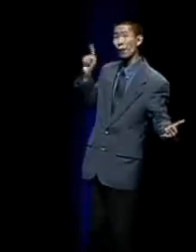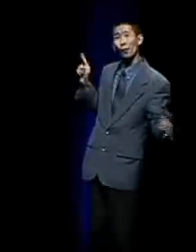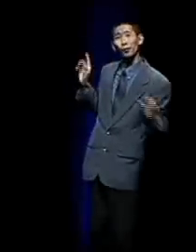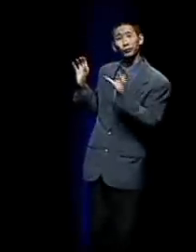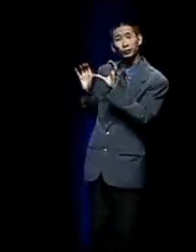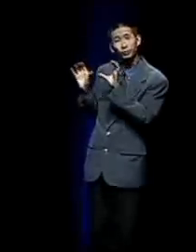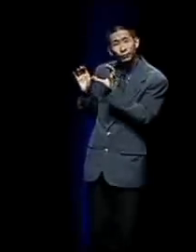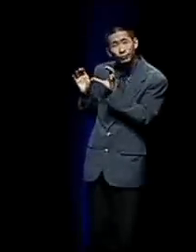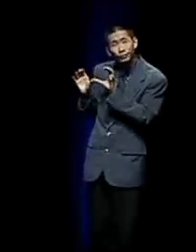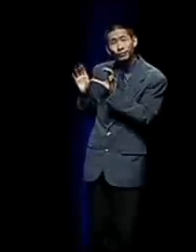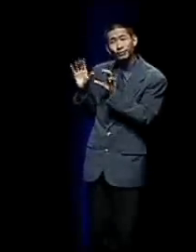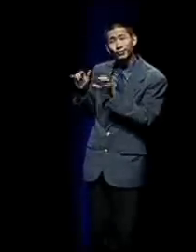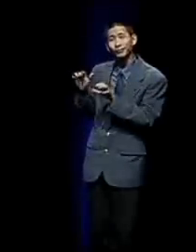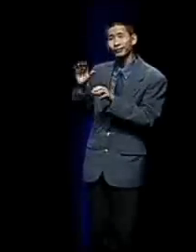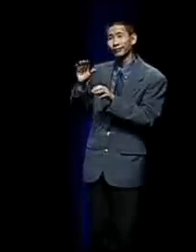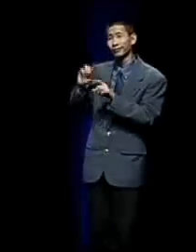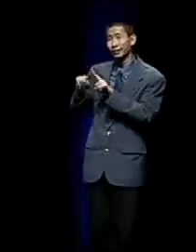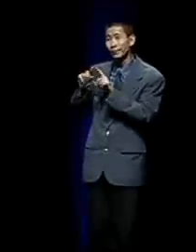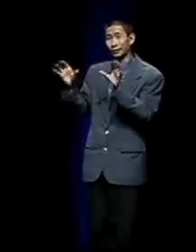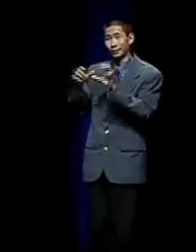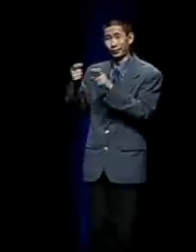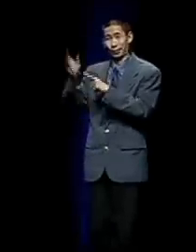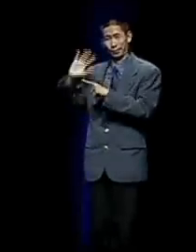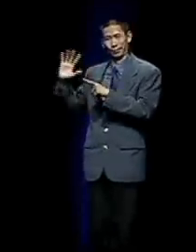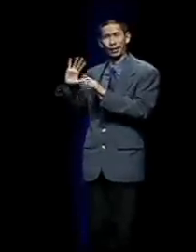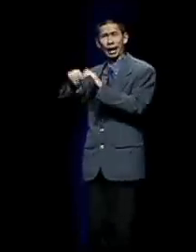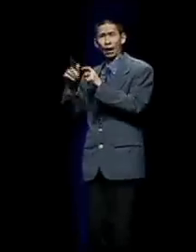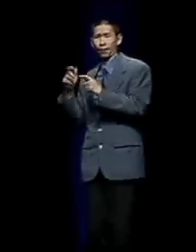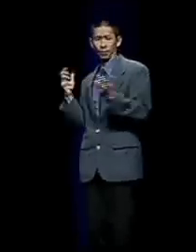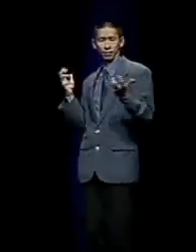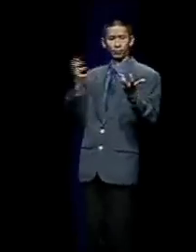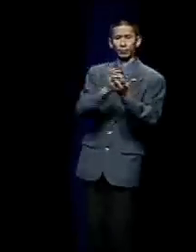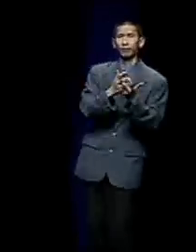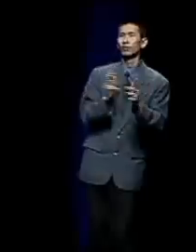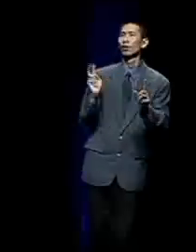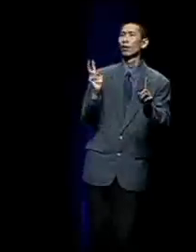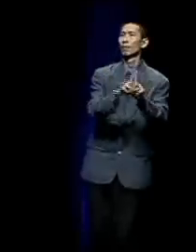soup, translate? Okay? That's how it has to happen.